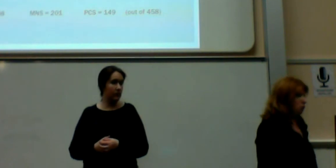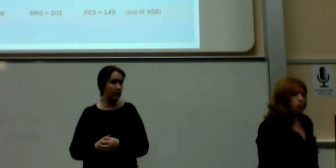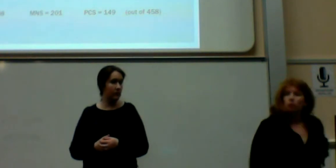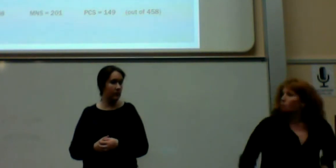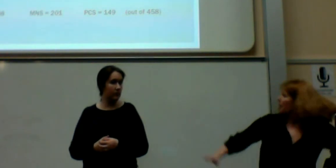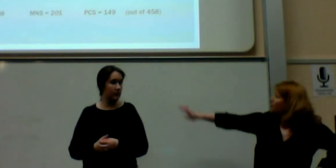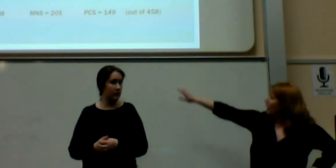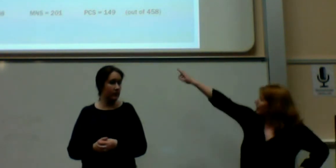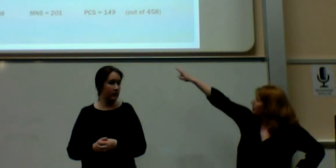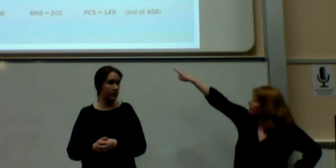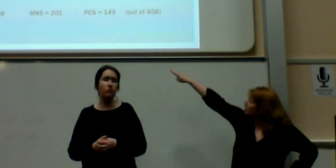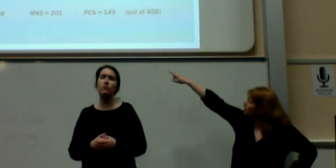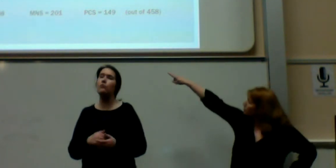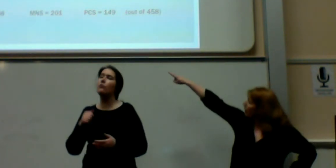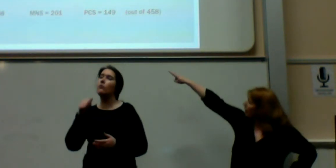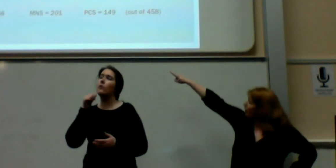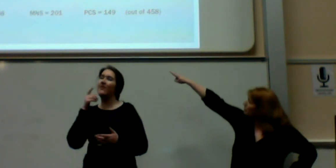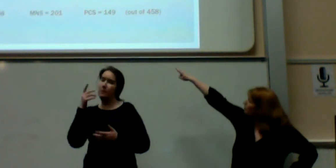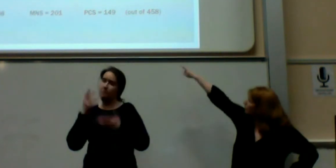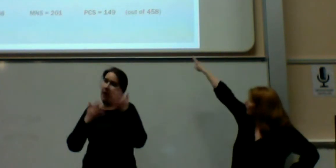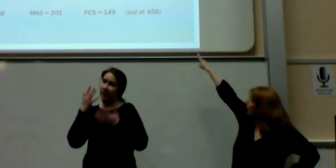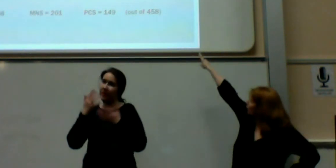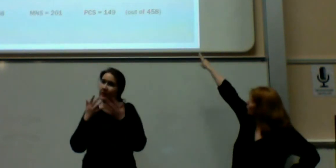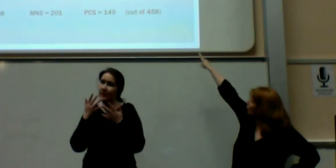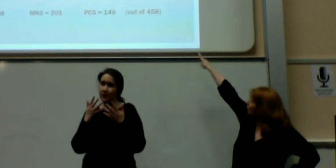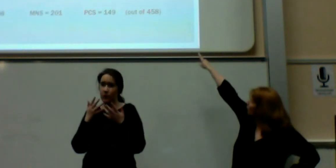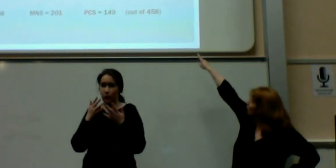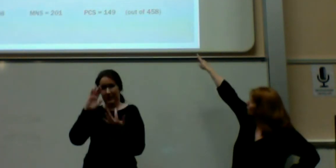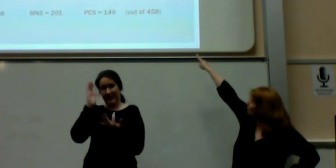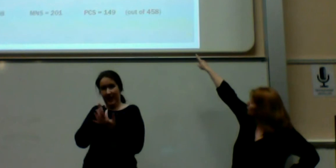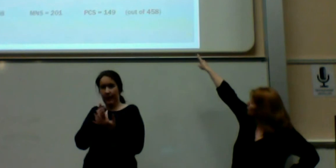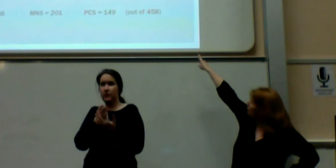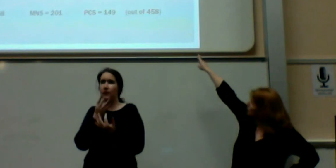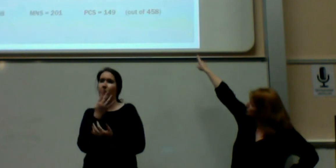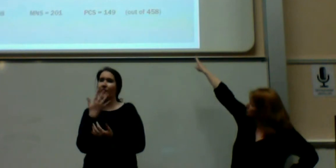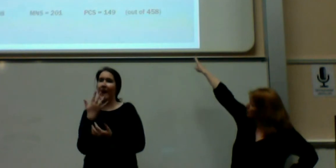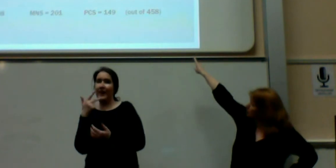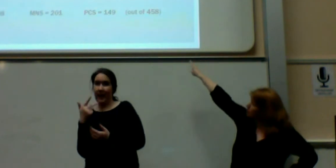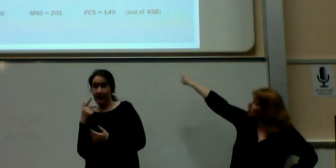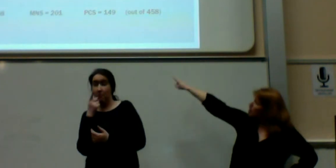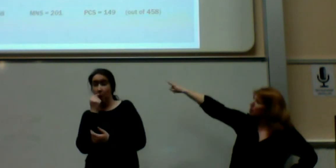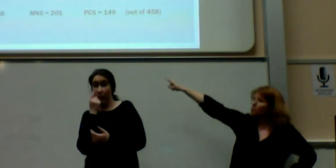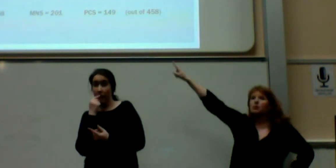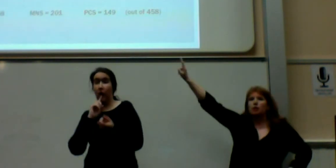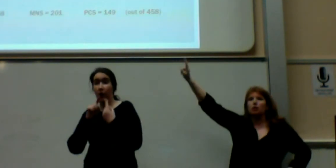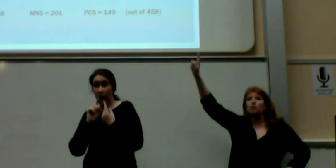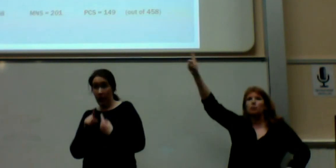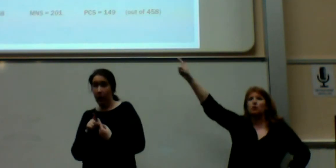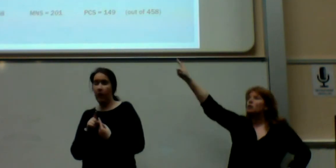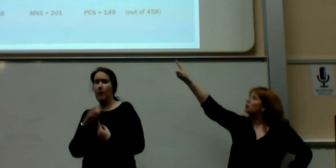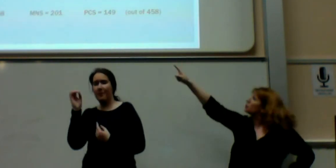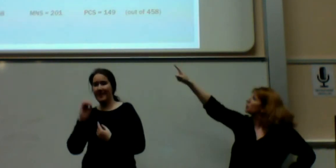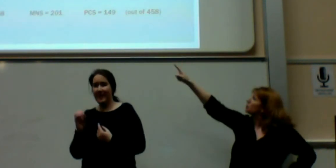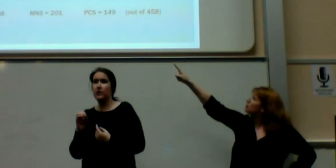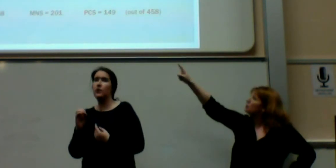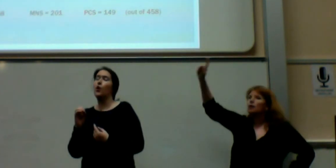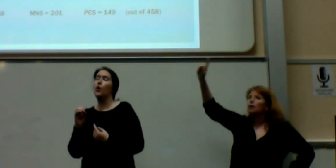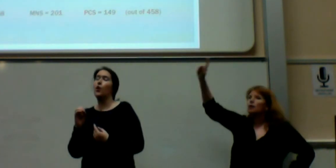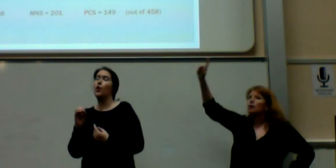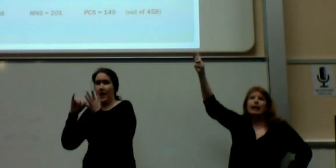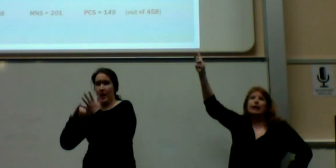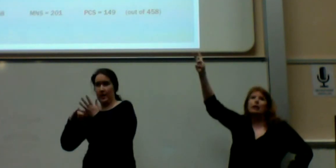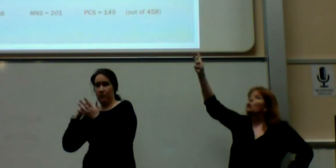When you mathematically divide out of 458 possible statements, the percentage of personal